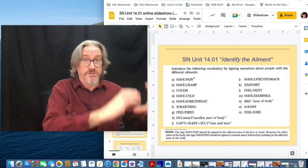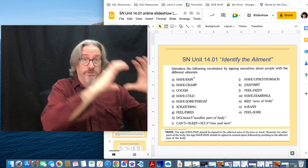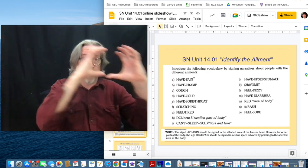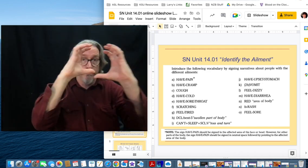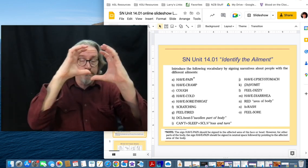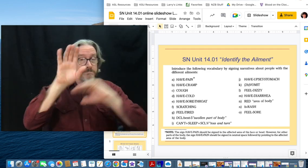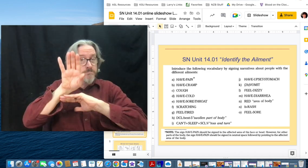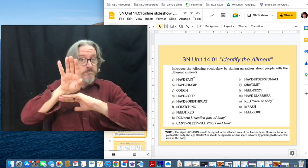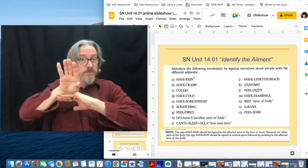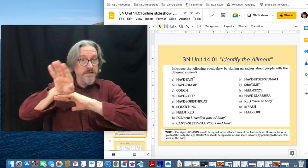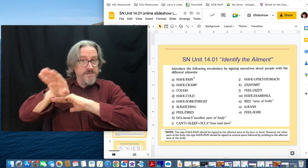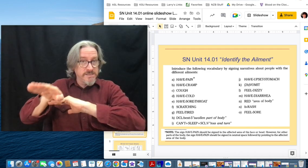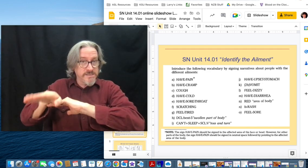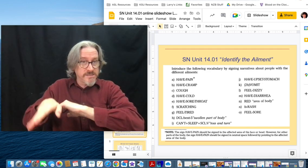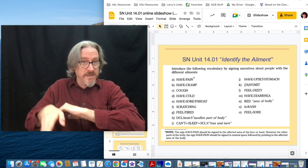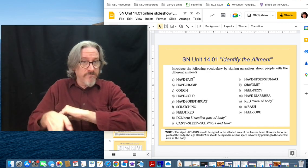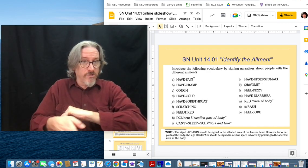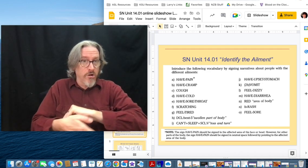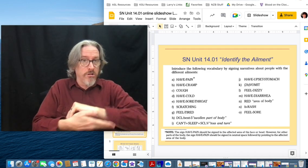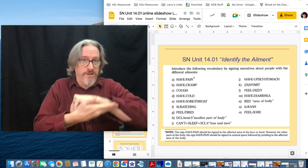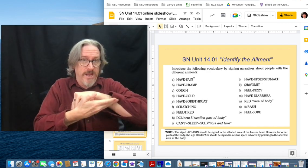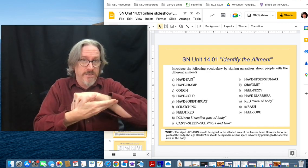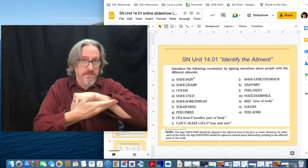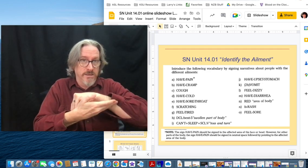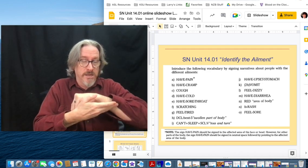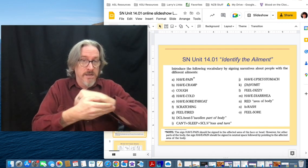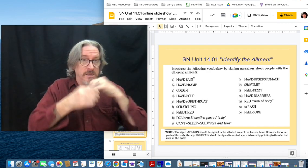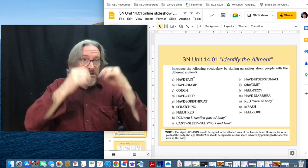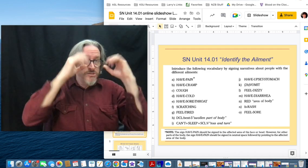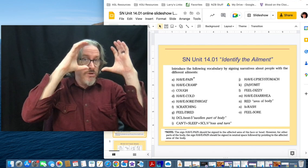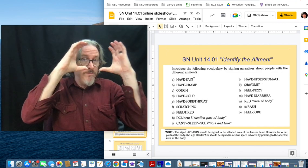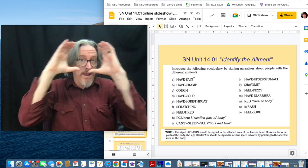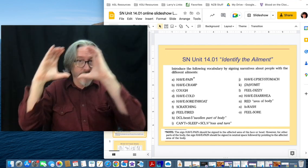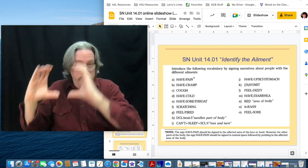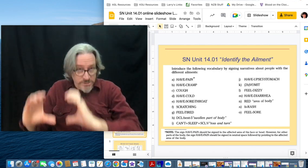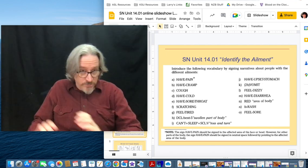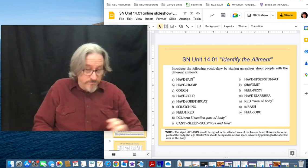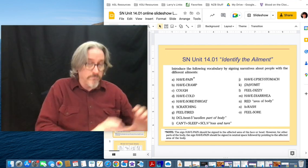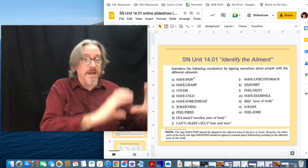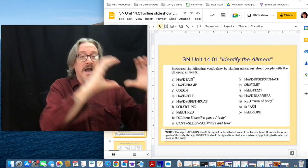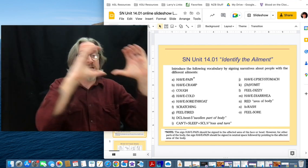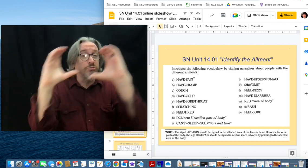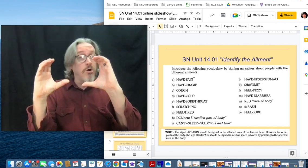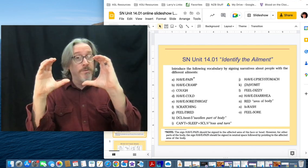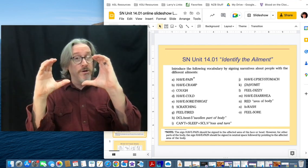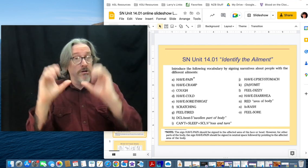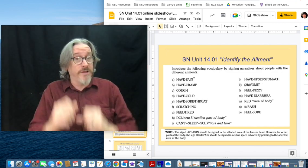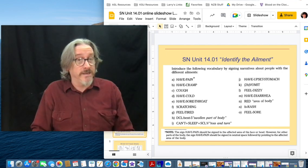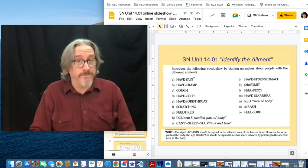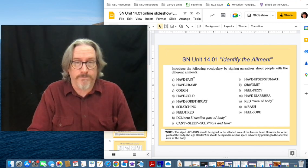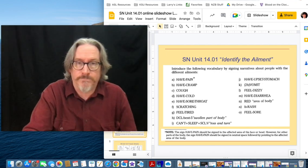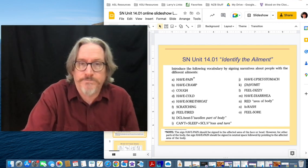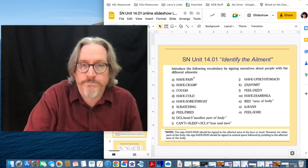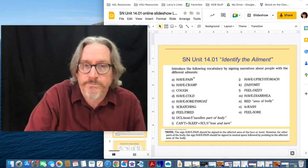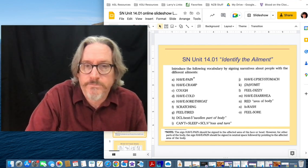big circle, because this is the sign for all night. So combine those two. My eyes were open all